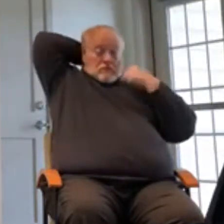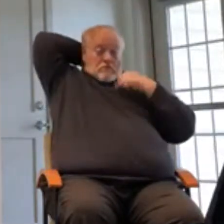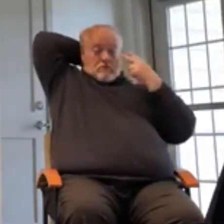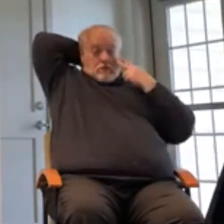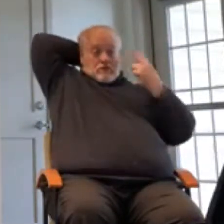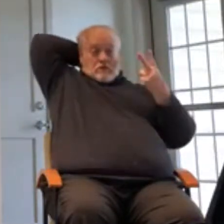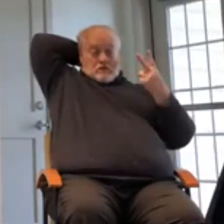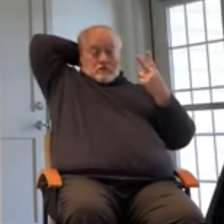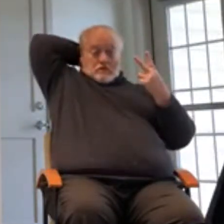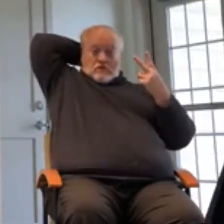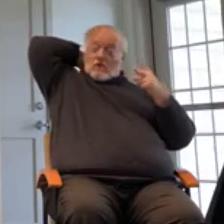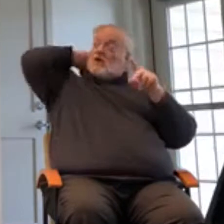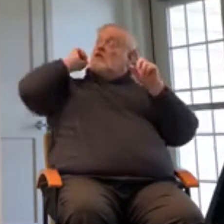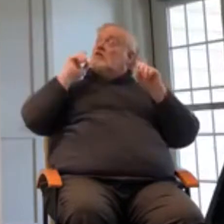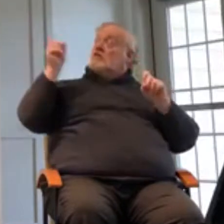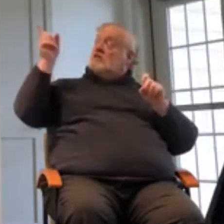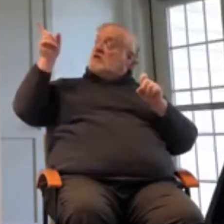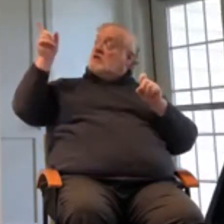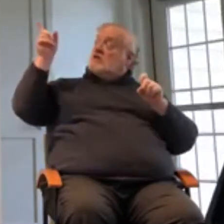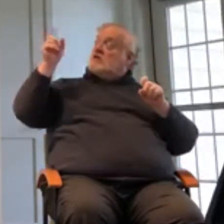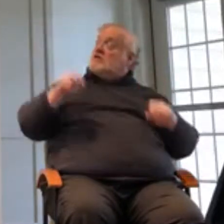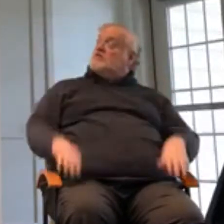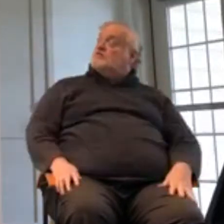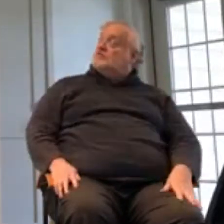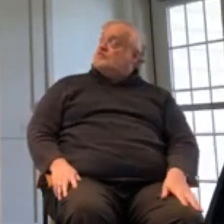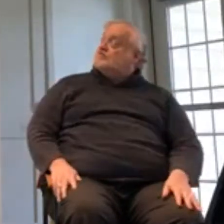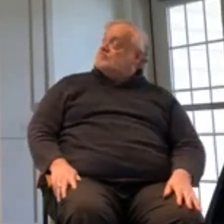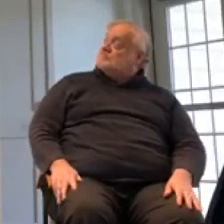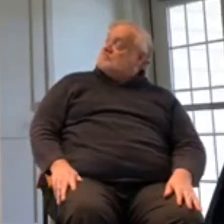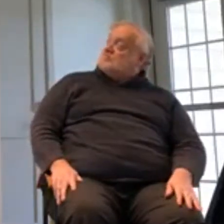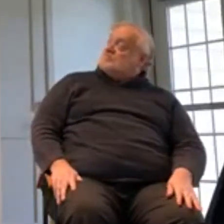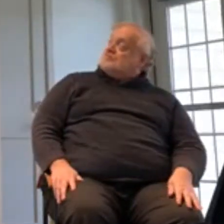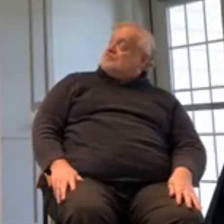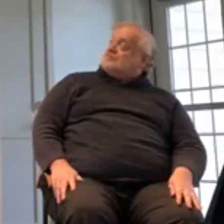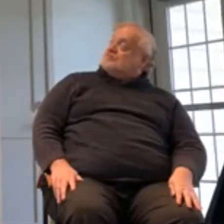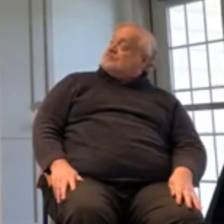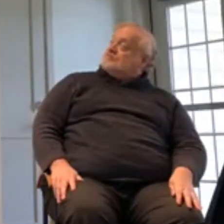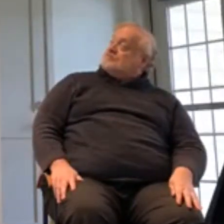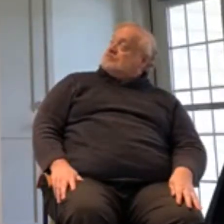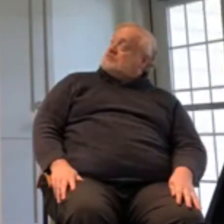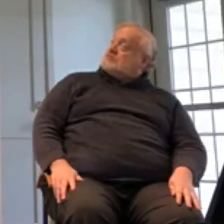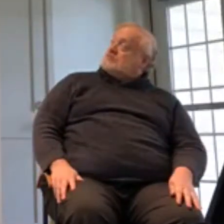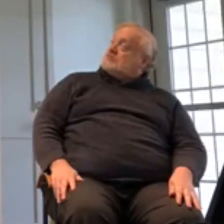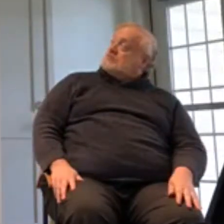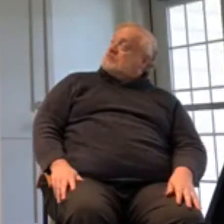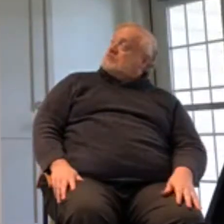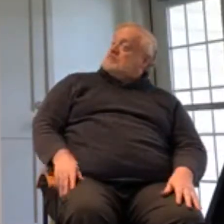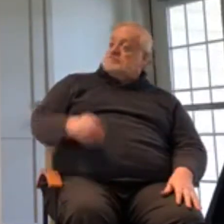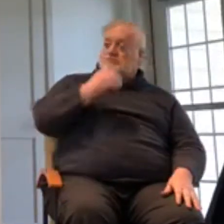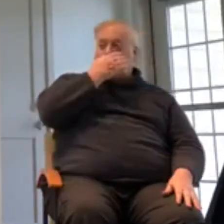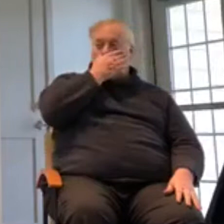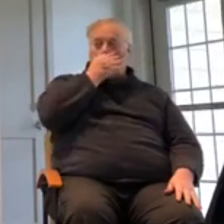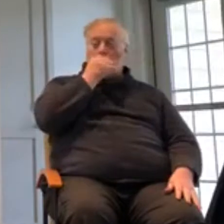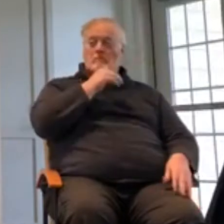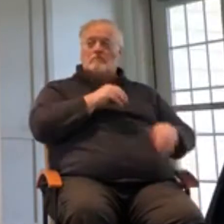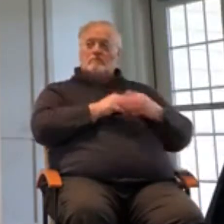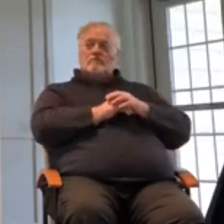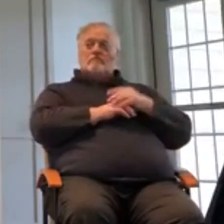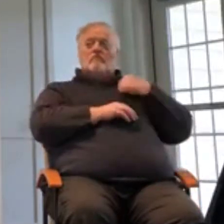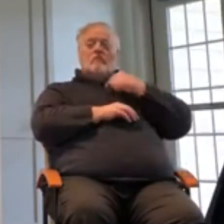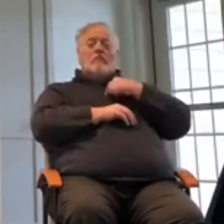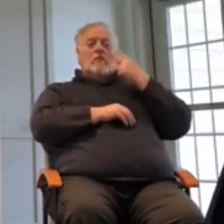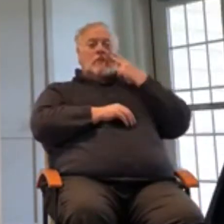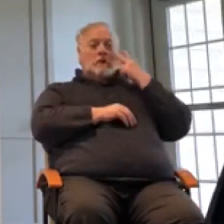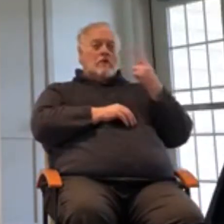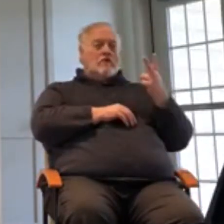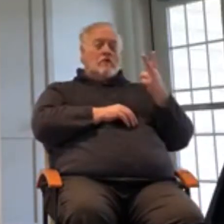the necessity of a shepherd. Necessity of a shepherd. And we're going to be